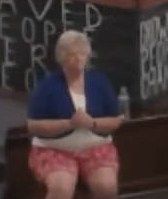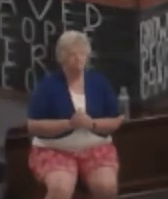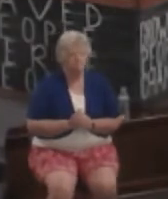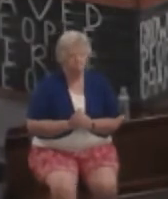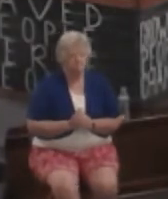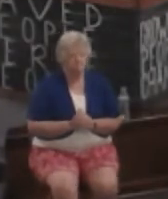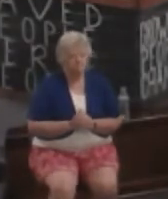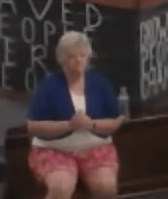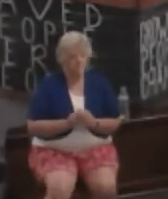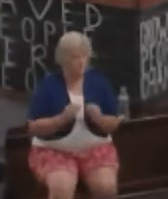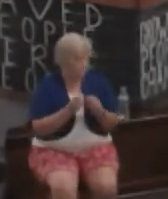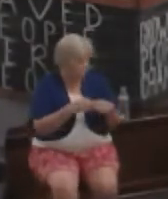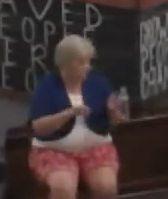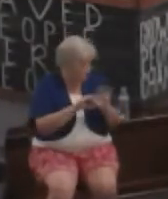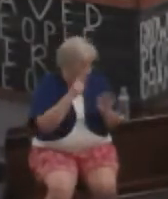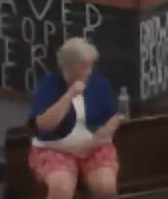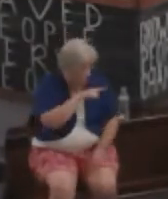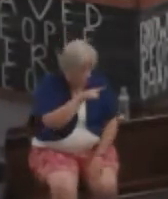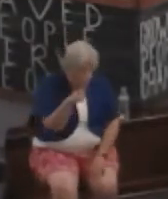More importantly for you,